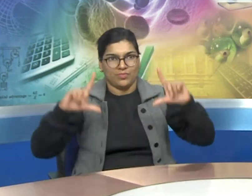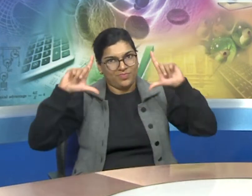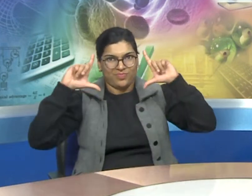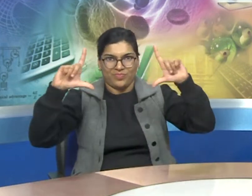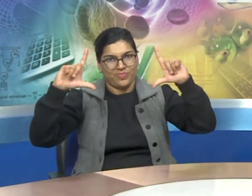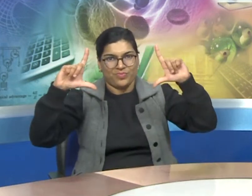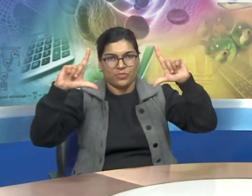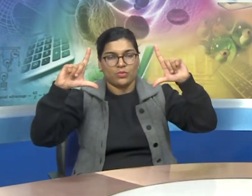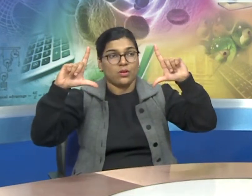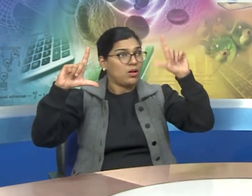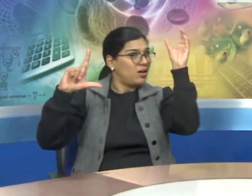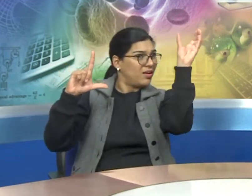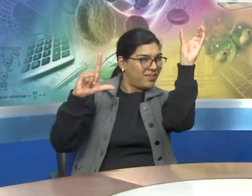Let me explain you again.